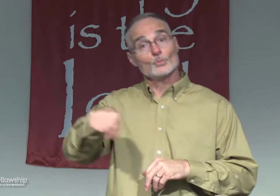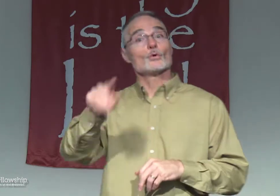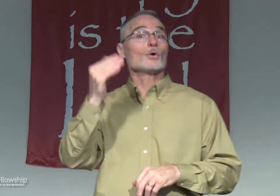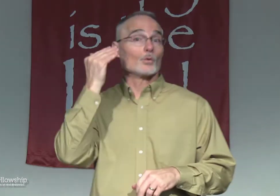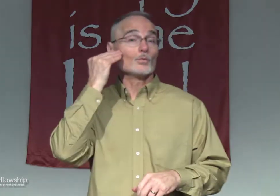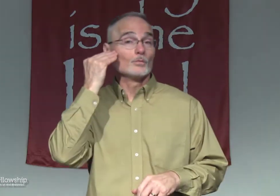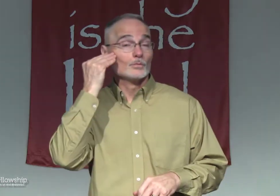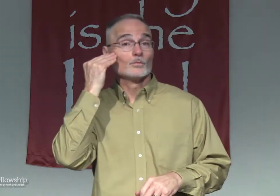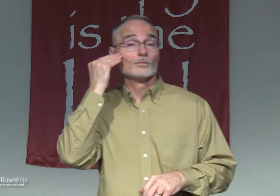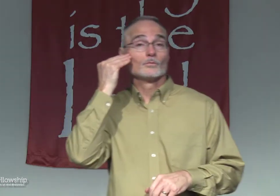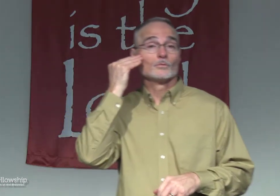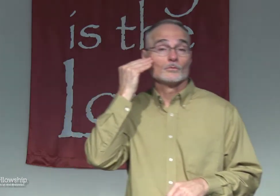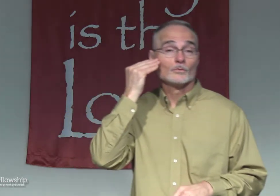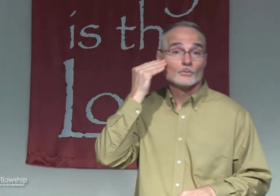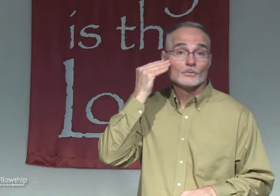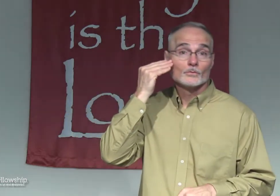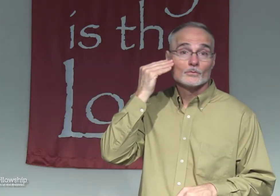on. You know,